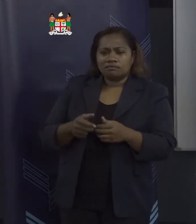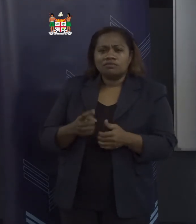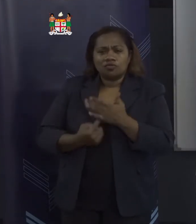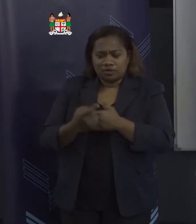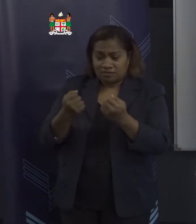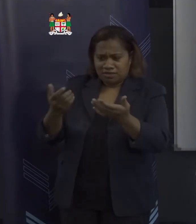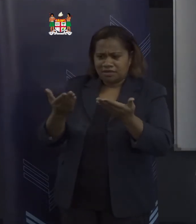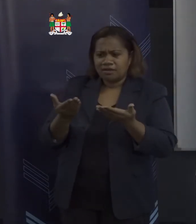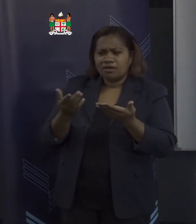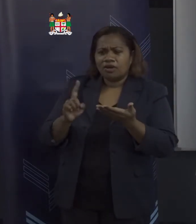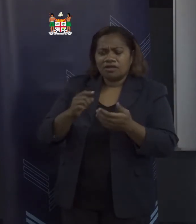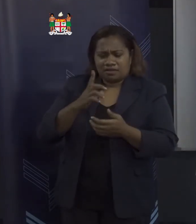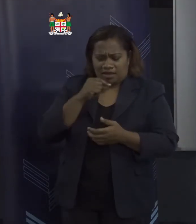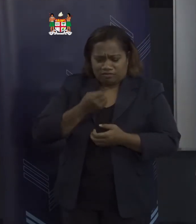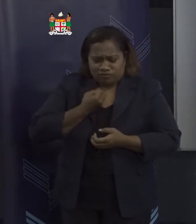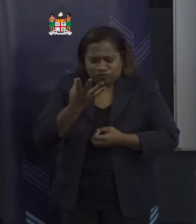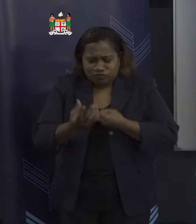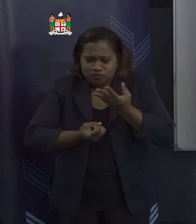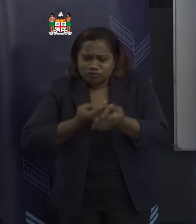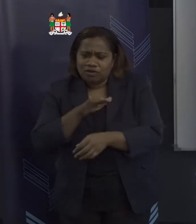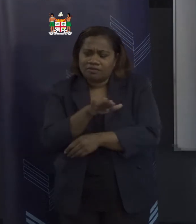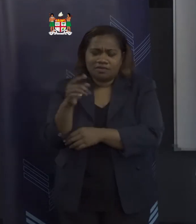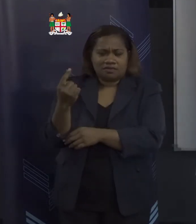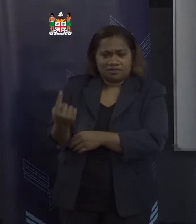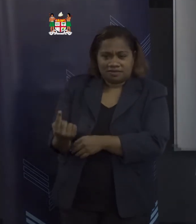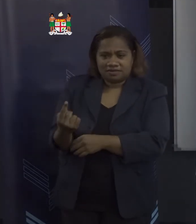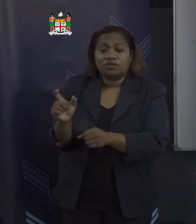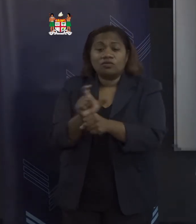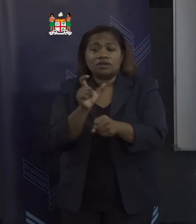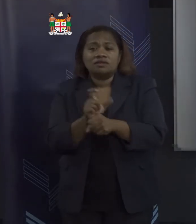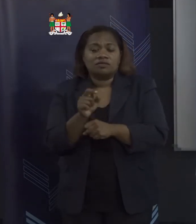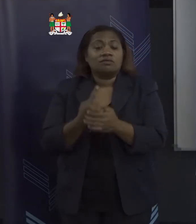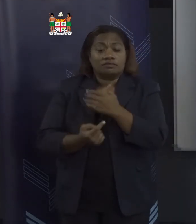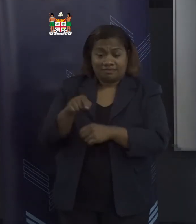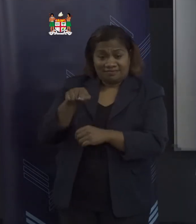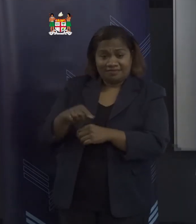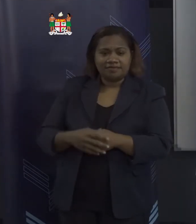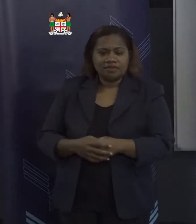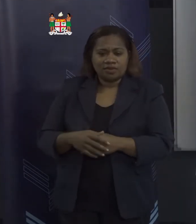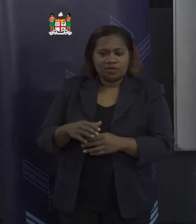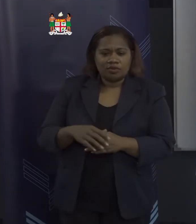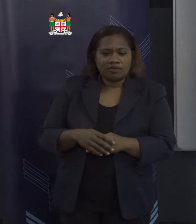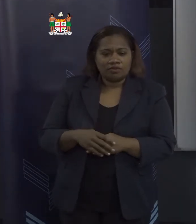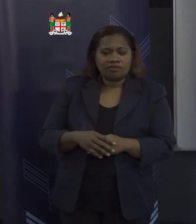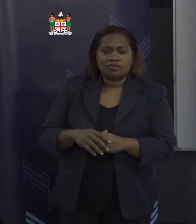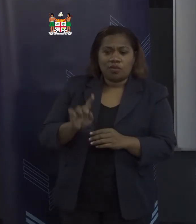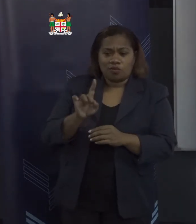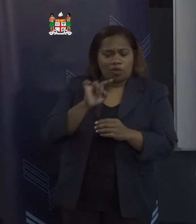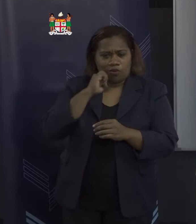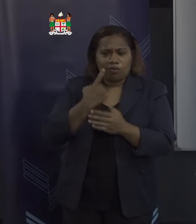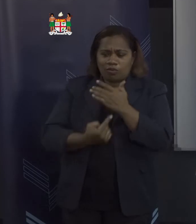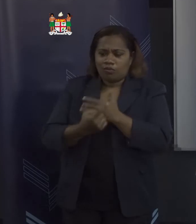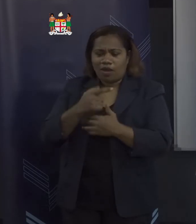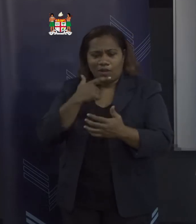express themselves so vividly and creatively that it leaves one in awe and wonder.